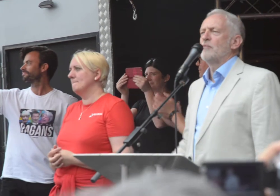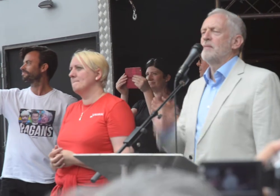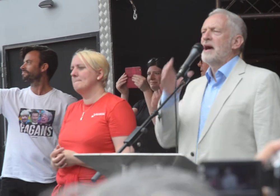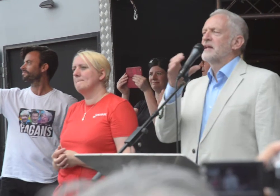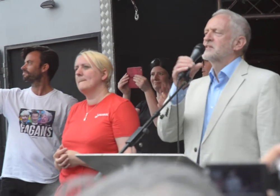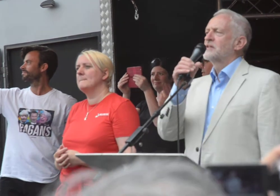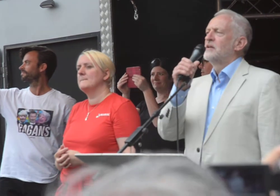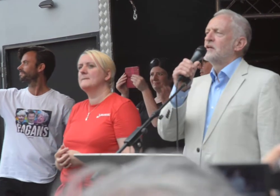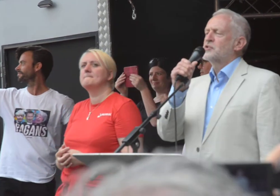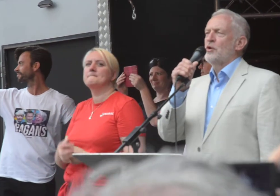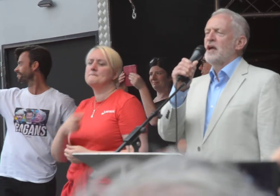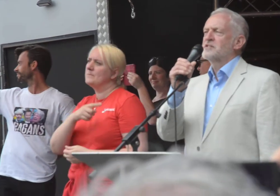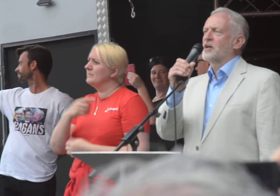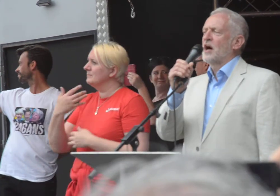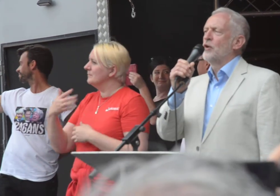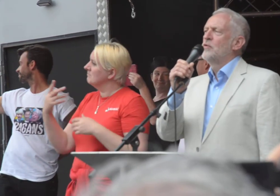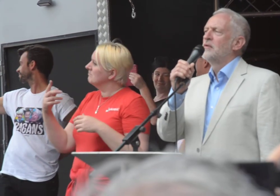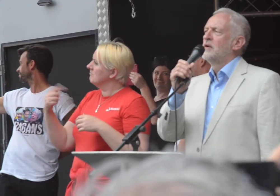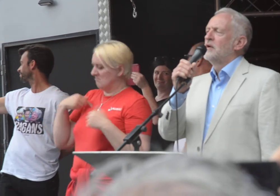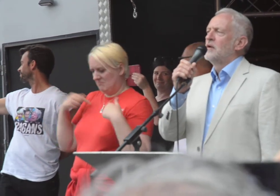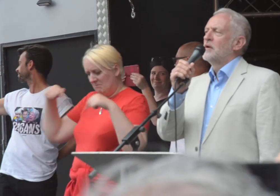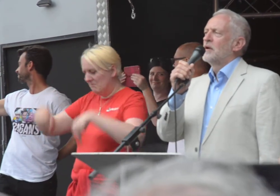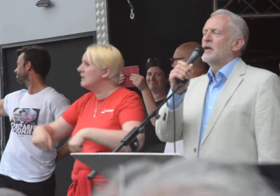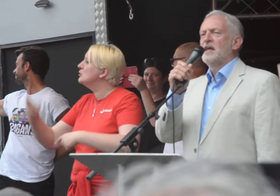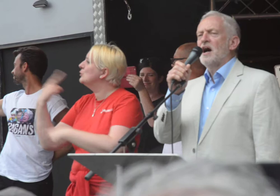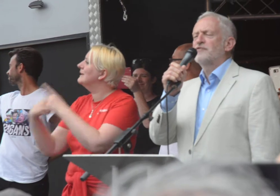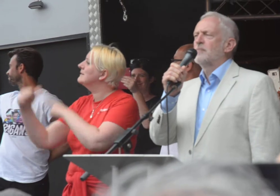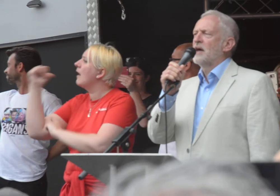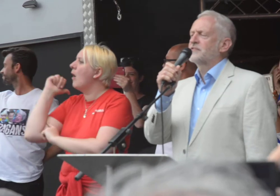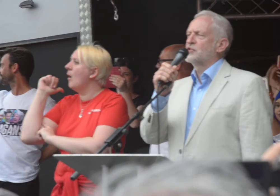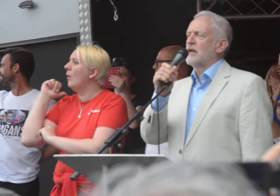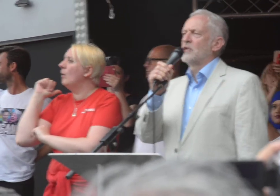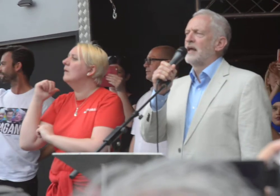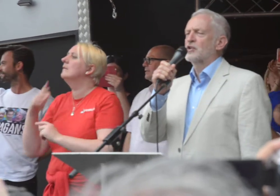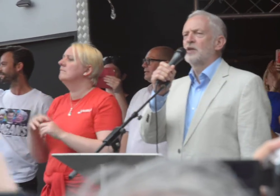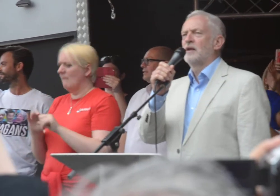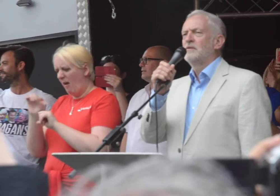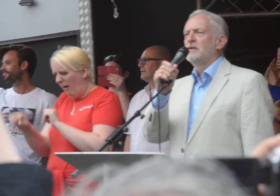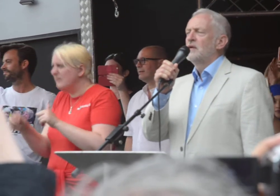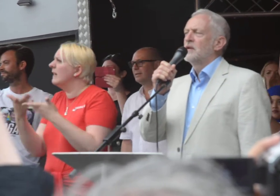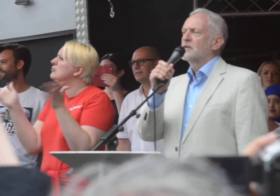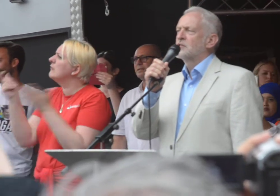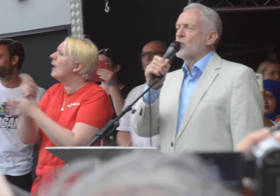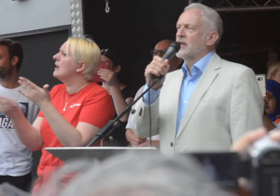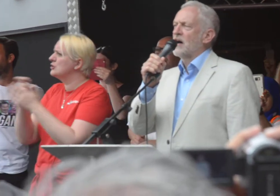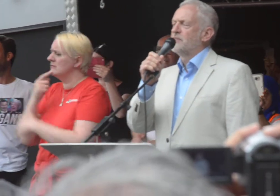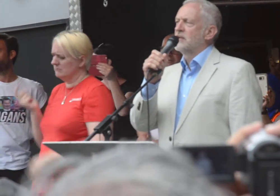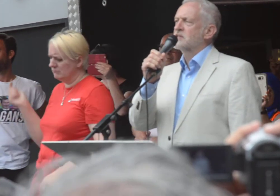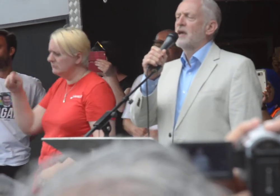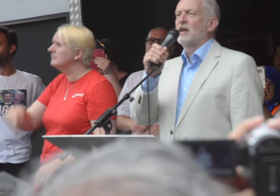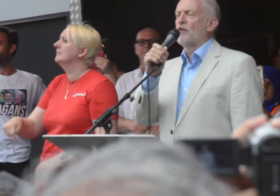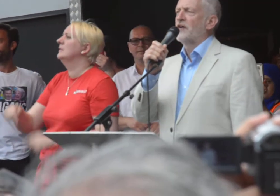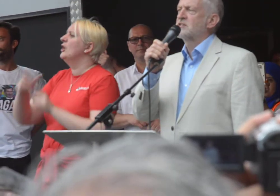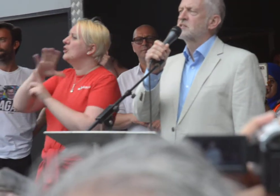And when we met 2 years ago in the aftermath of the general election, Tory